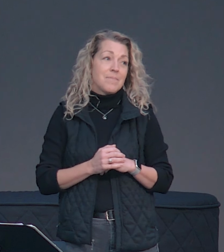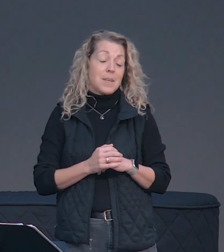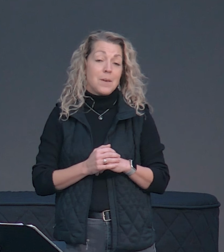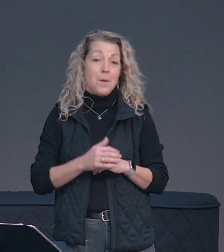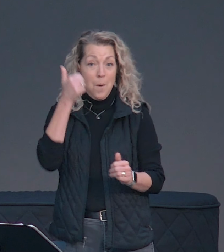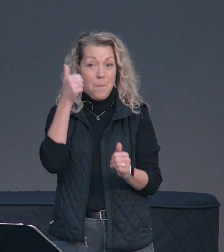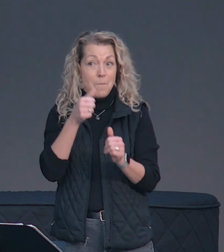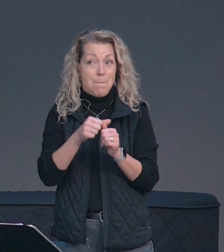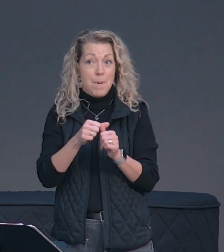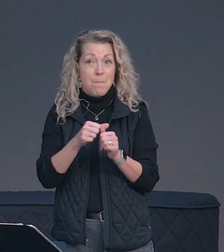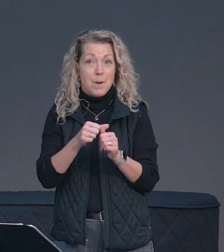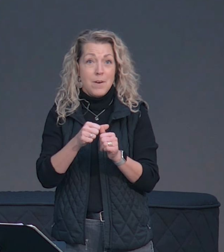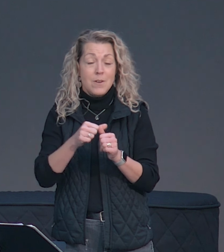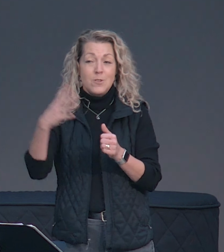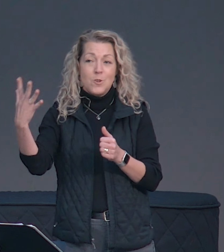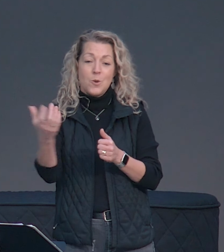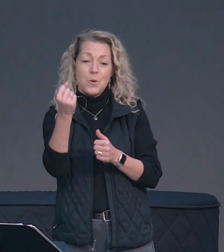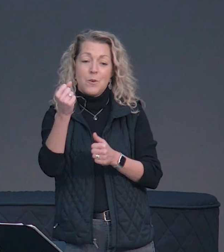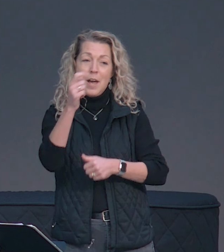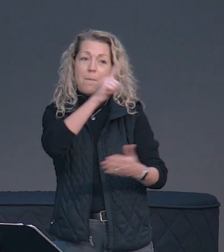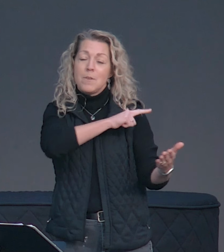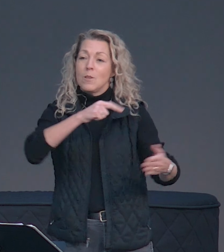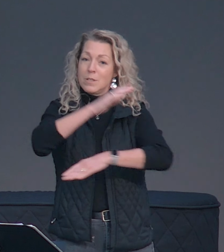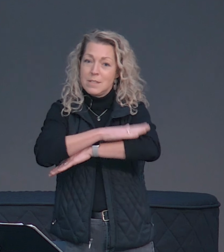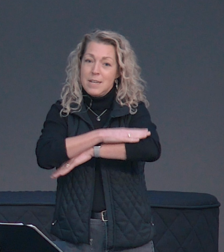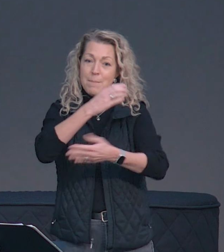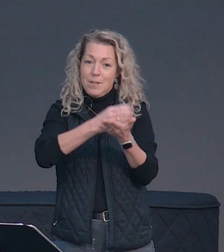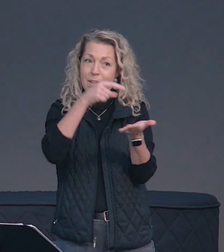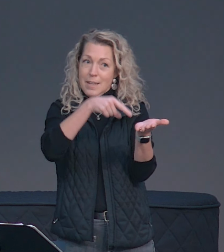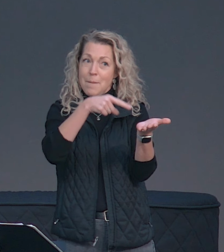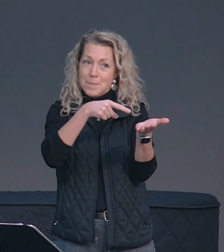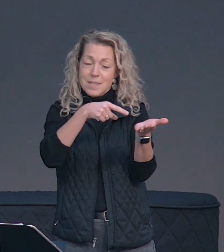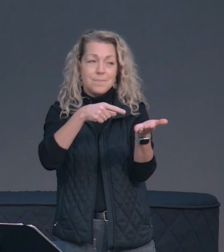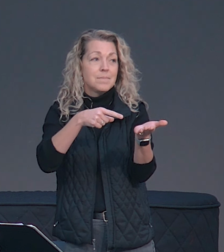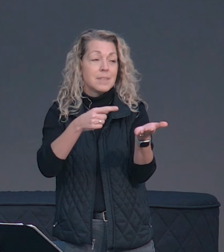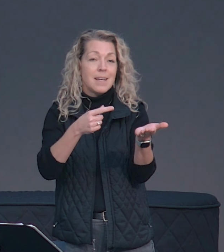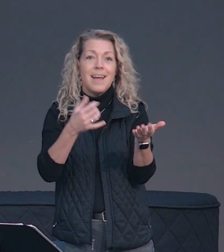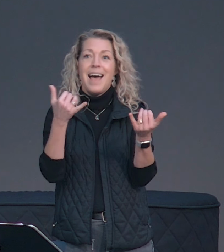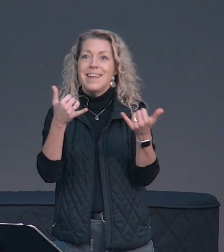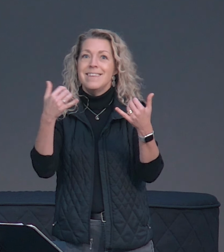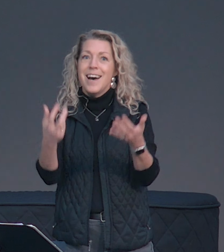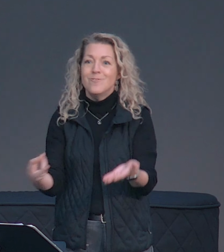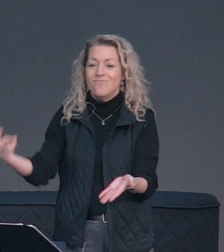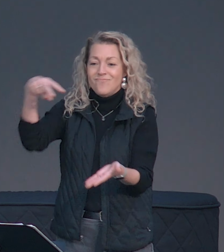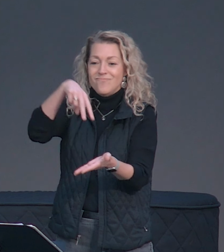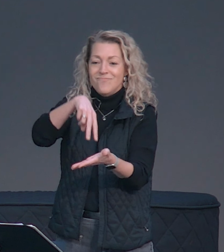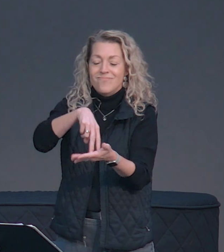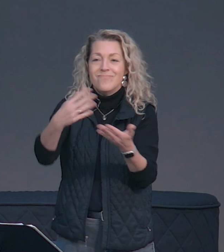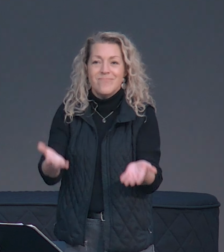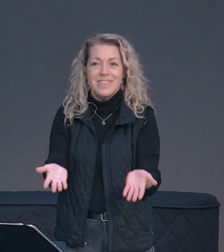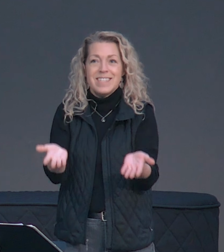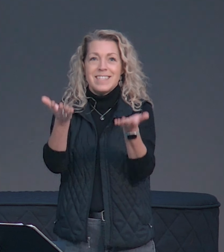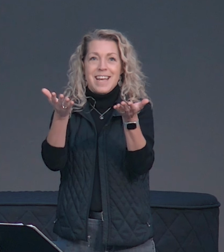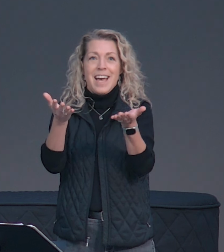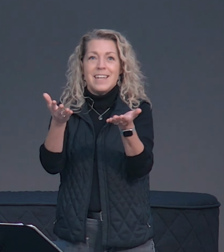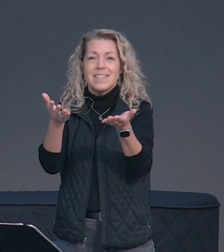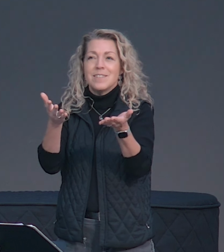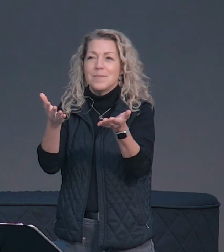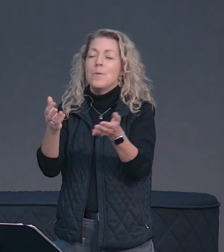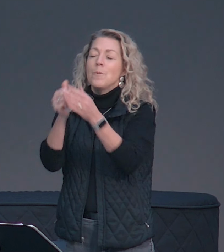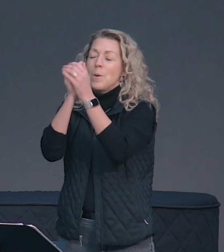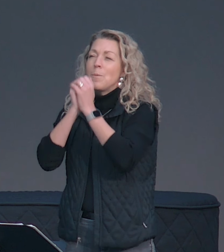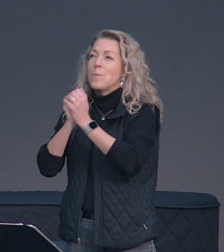elements on the back table, so make sure you grab one of those. And if you would, please stand with me as we prepare to worship in song